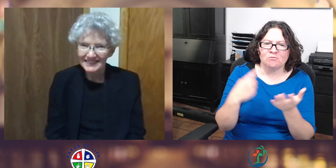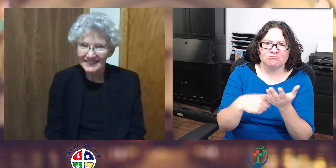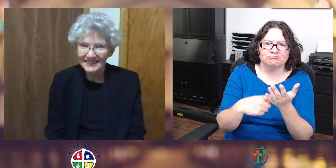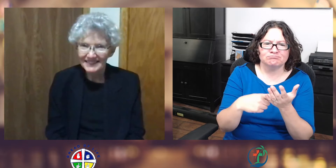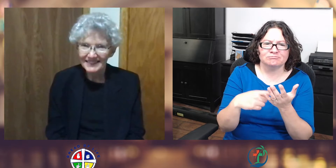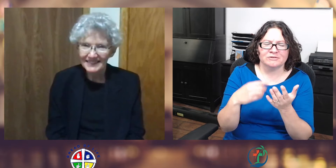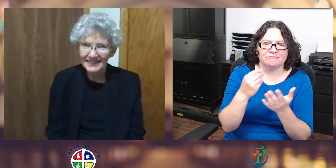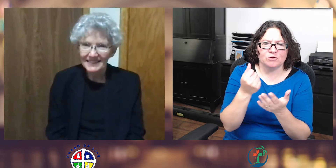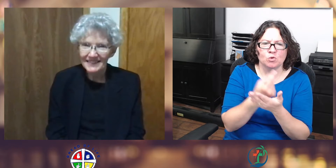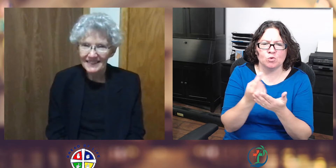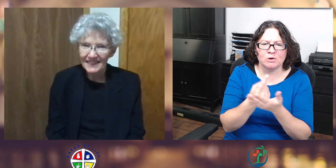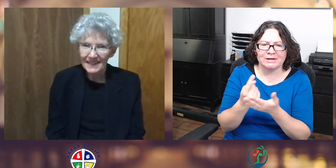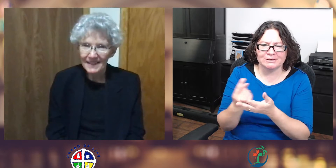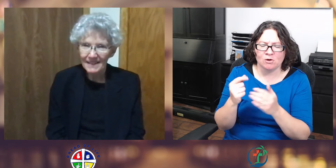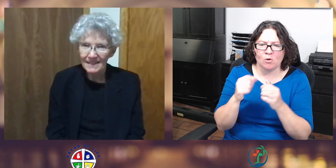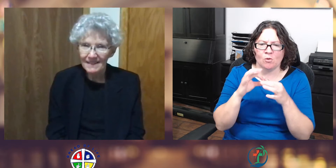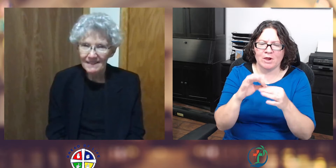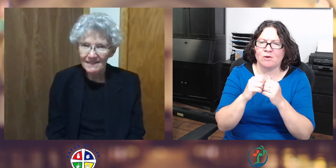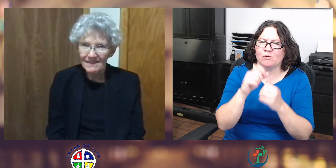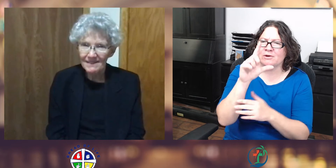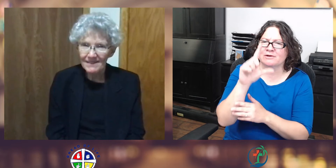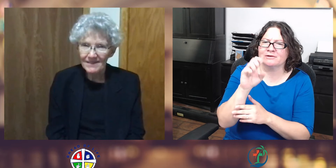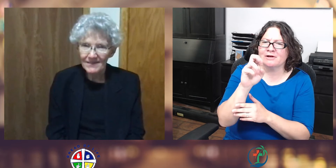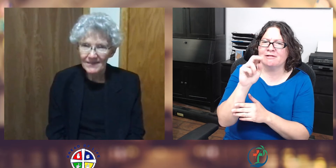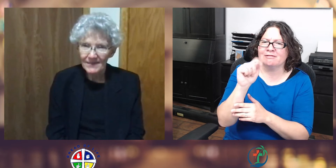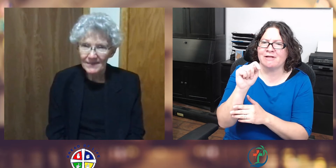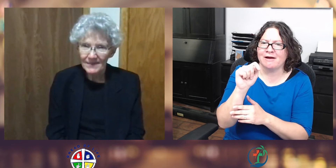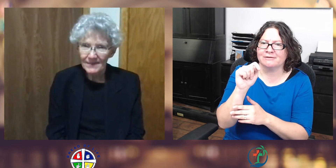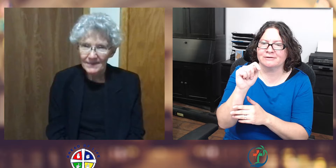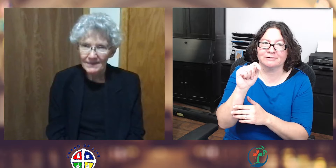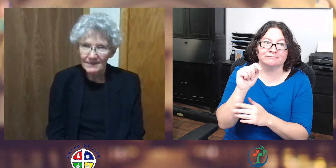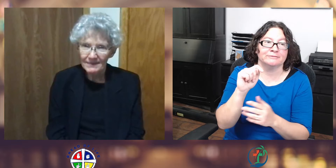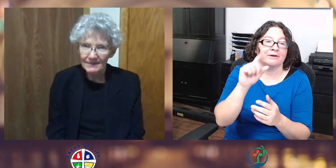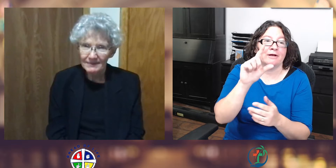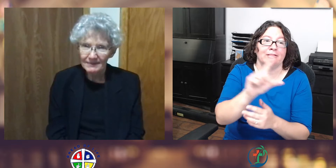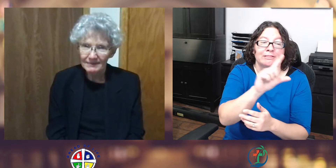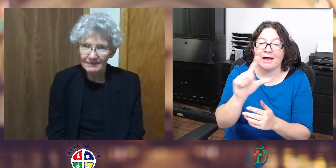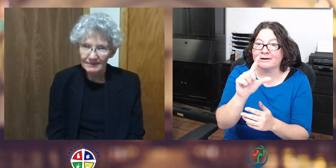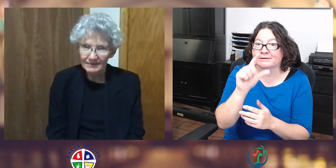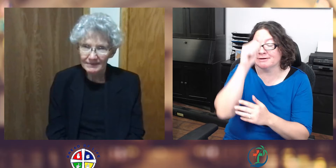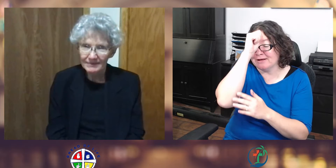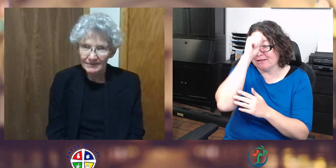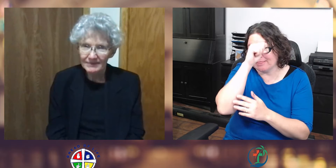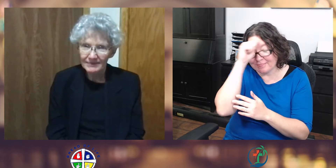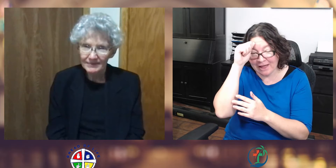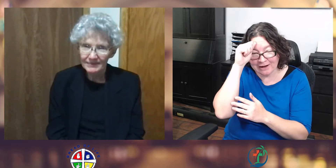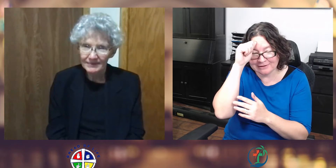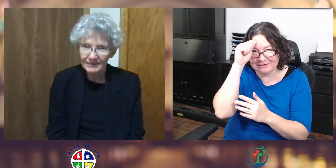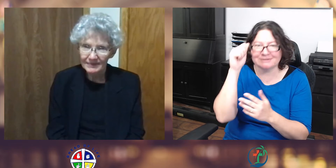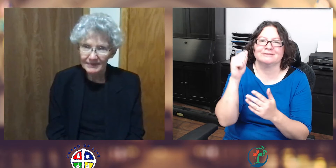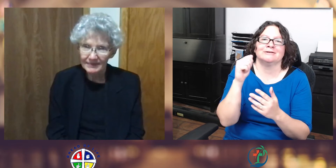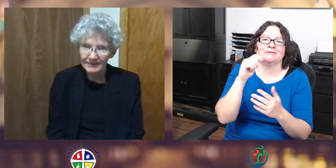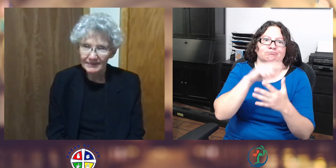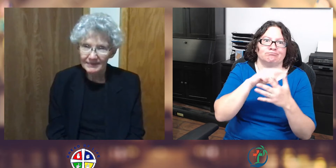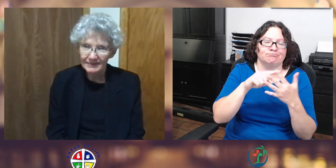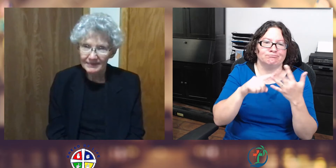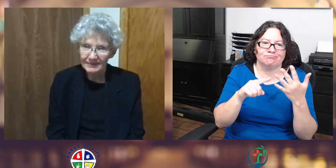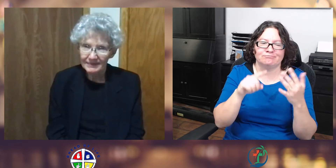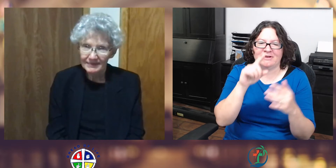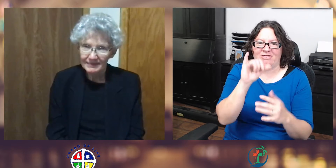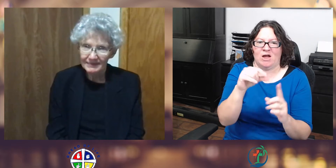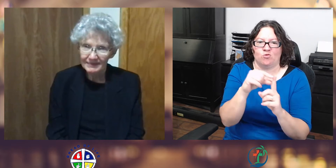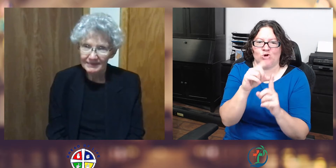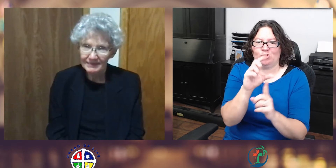too. Got to lean into it. Let someone teach you a thing. Laugh at